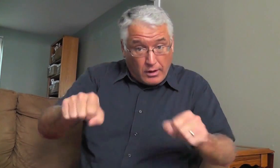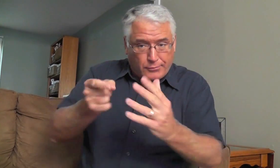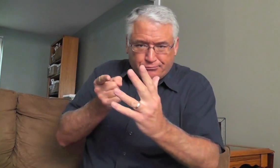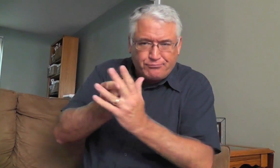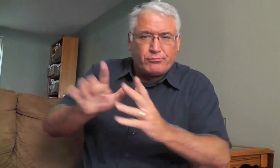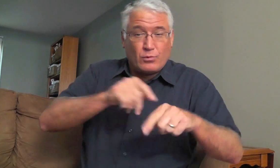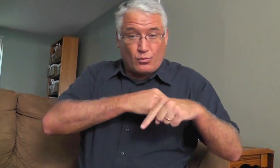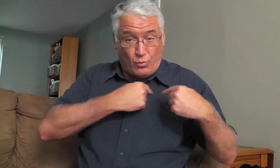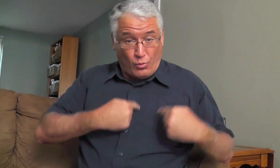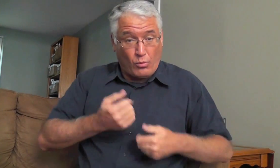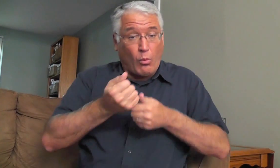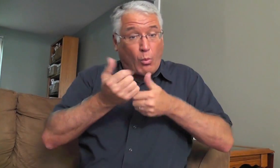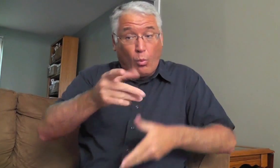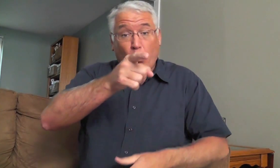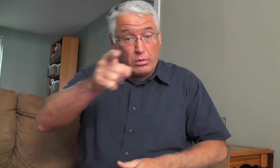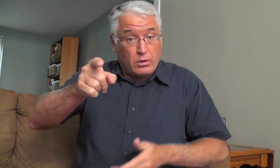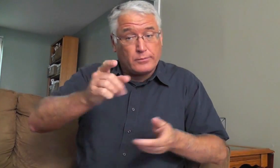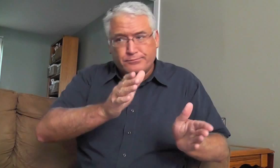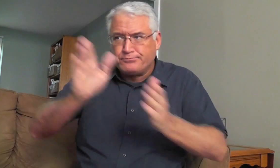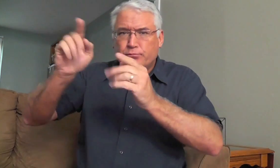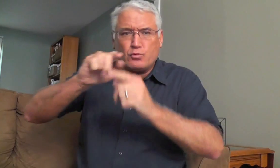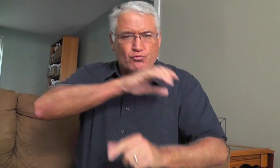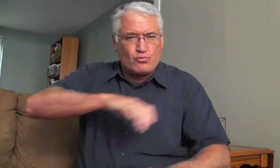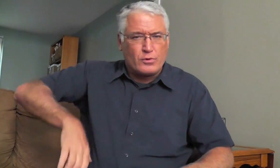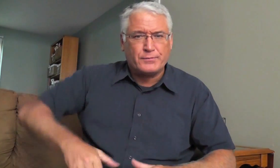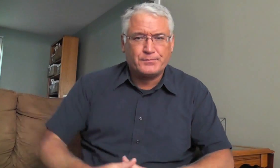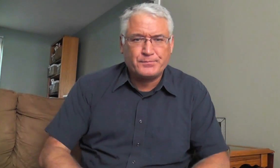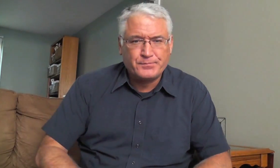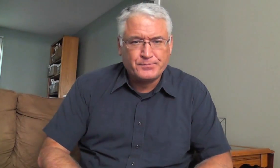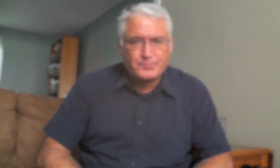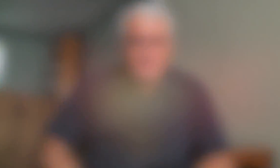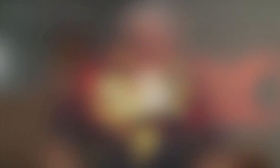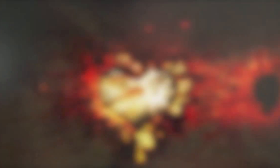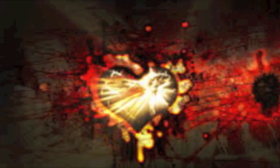the gospel that could pierce their hearts and cause them to turn to Christ.